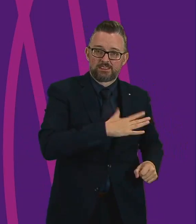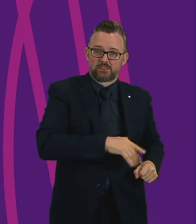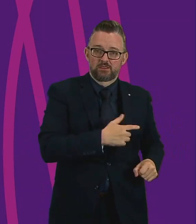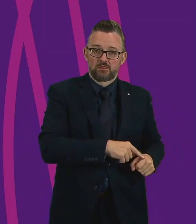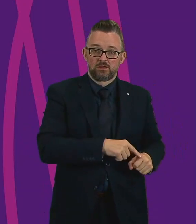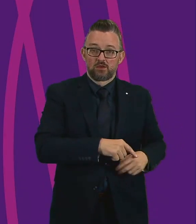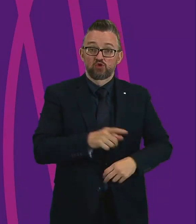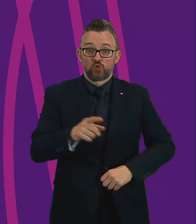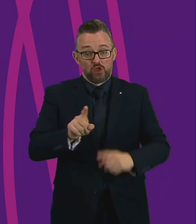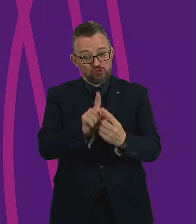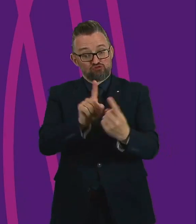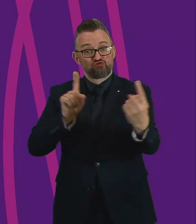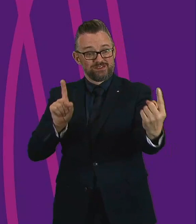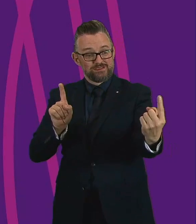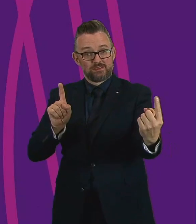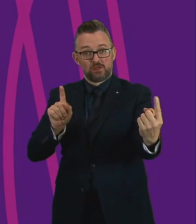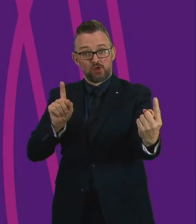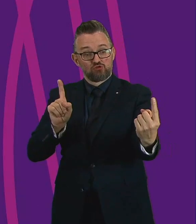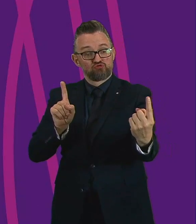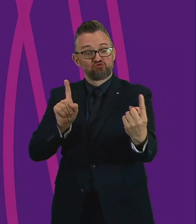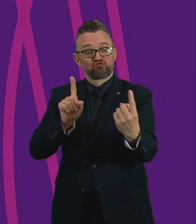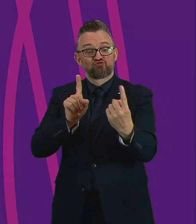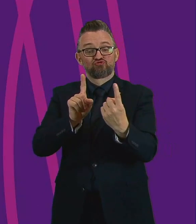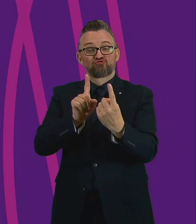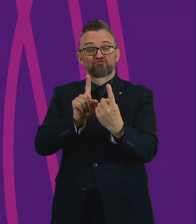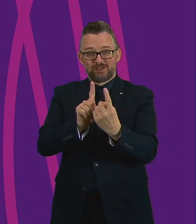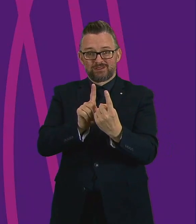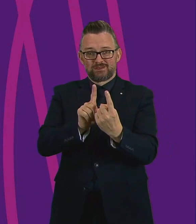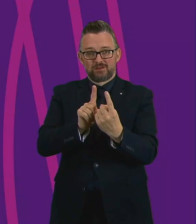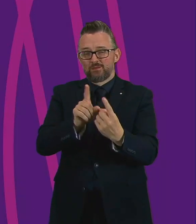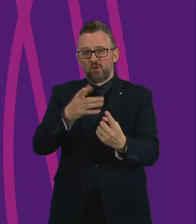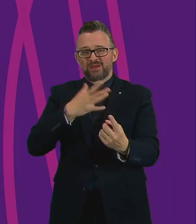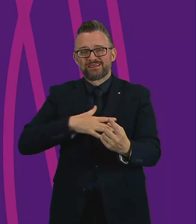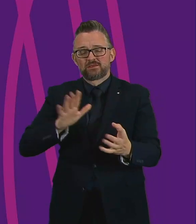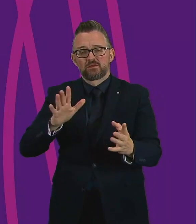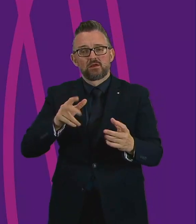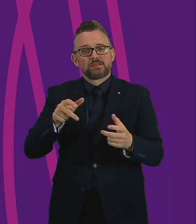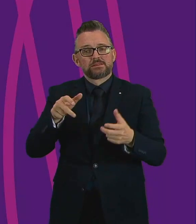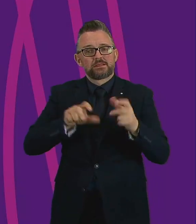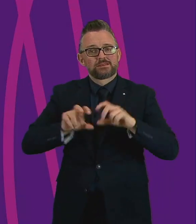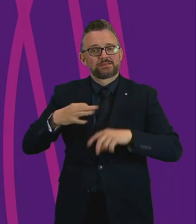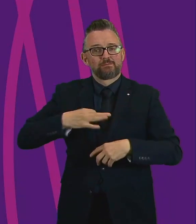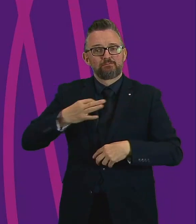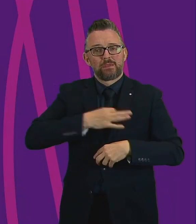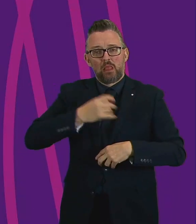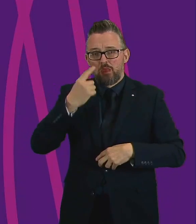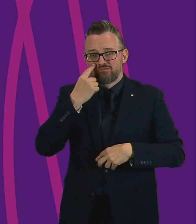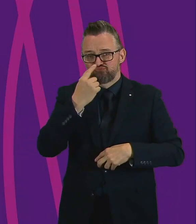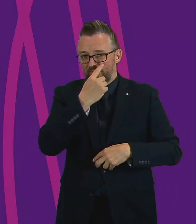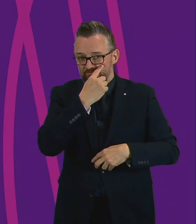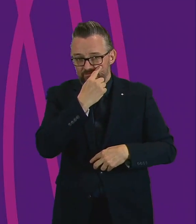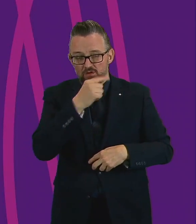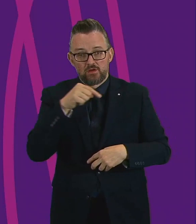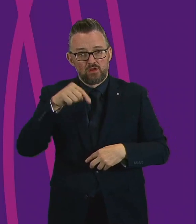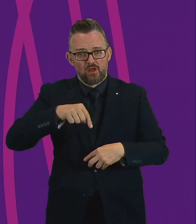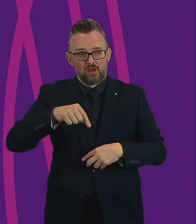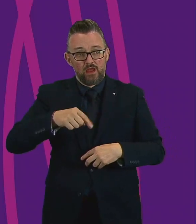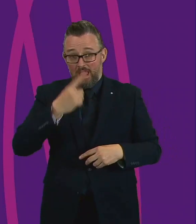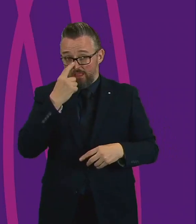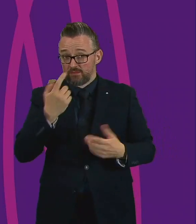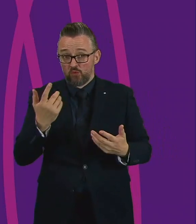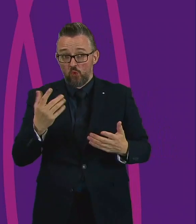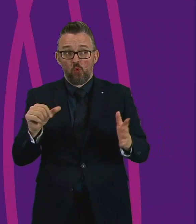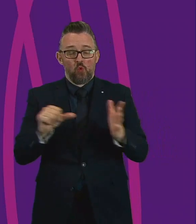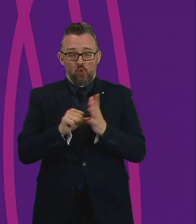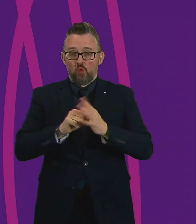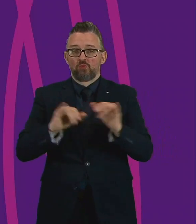distances required between pupils without scientific proof that that's what's required would actually cause huge problems